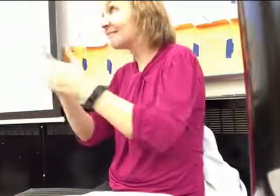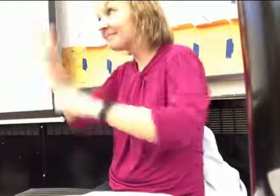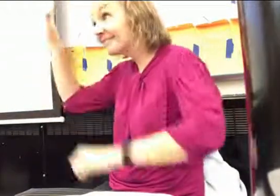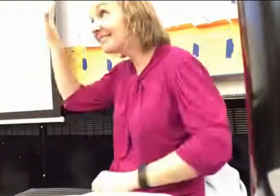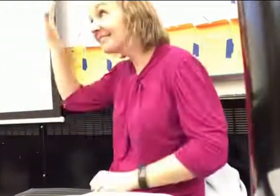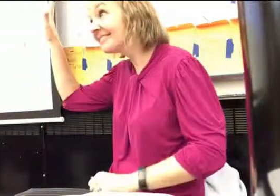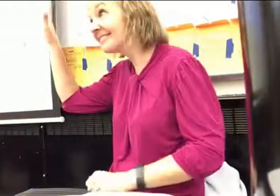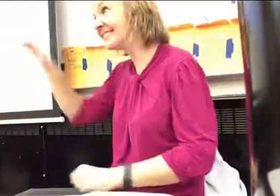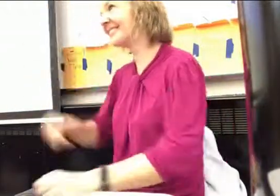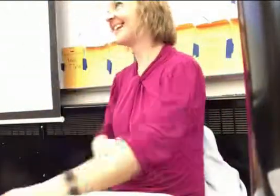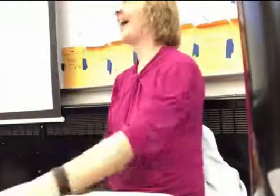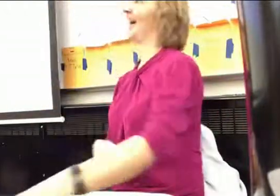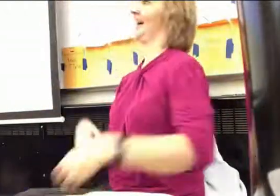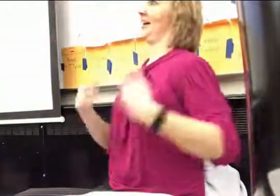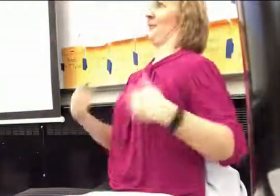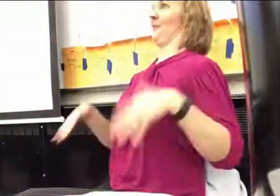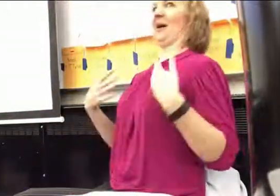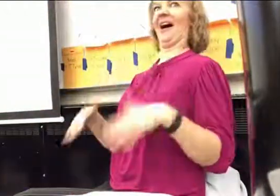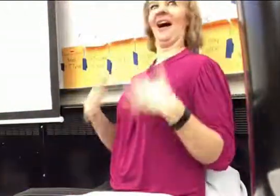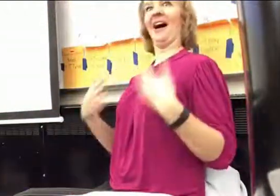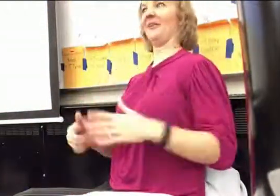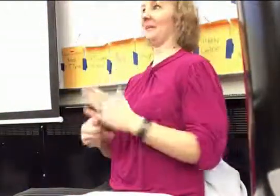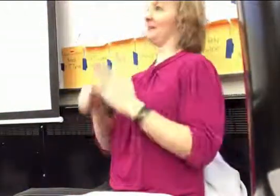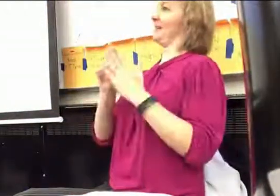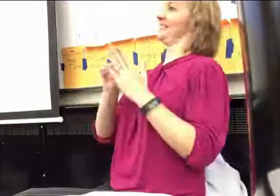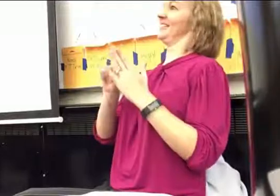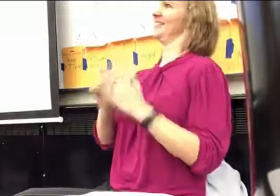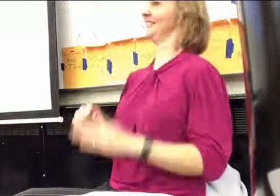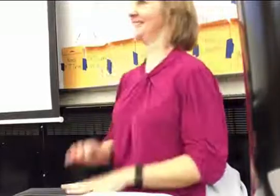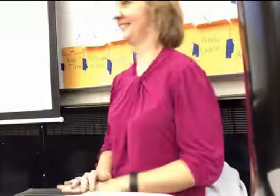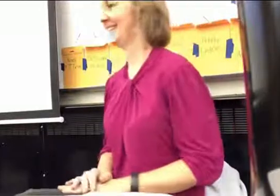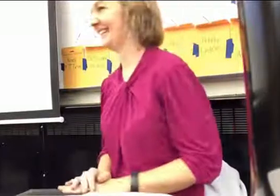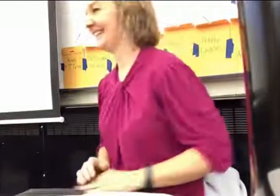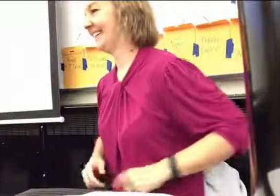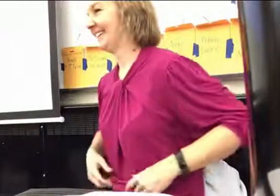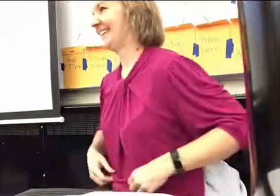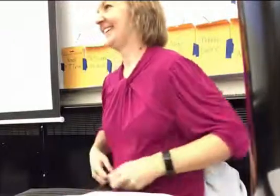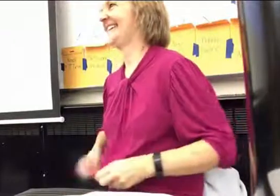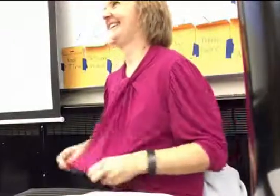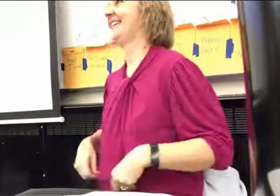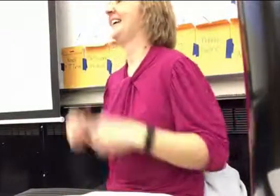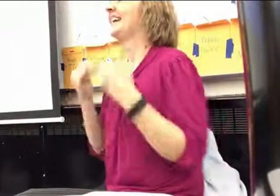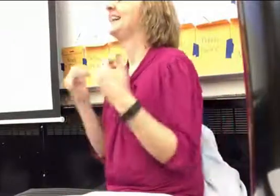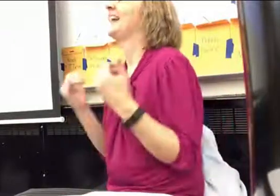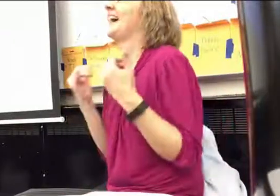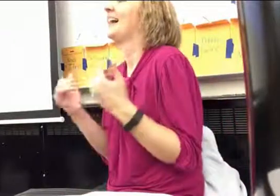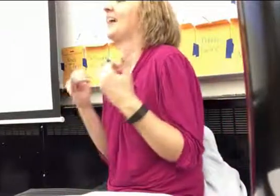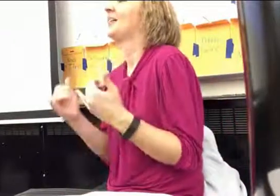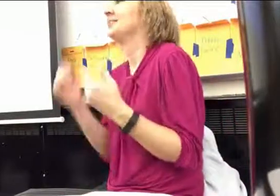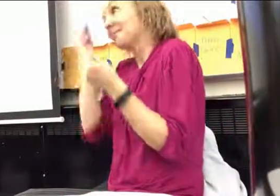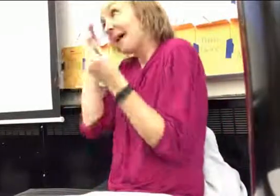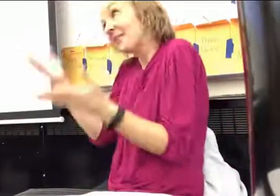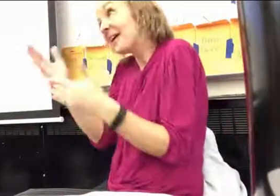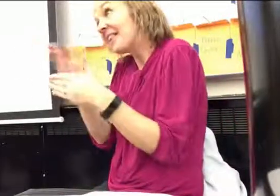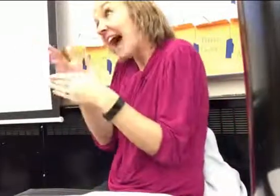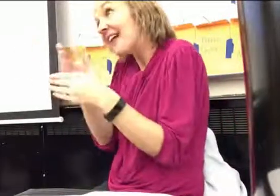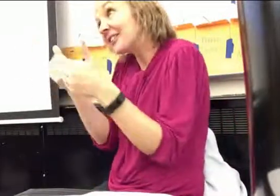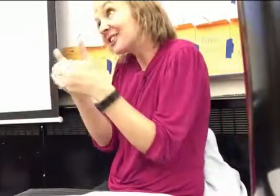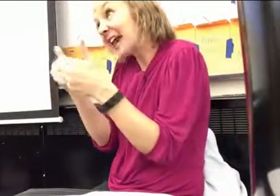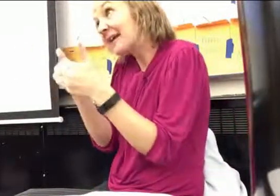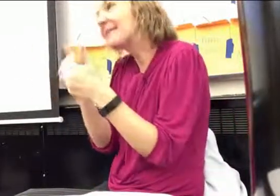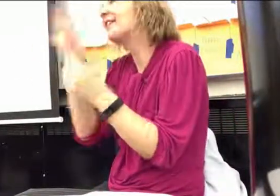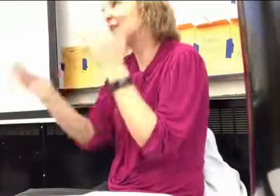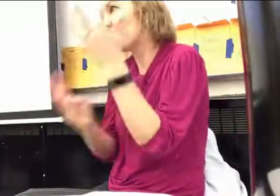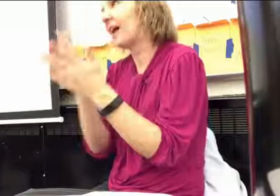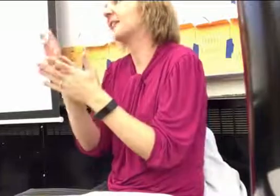Monopoly. Wow, look at you impressive gamers. Okay. Now, by the way, the average game is 4 hours long,